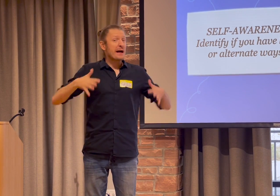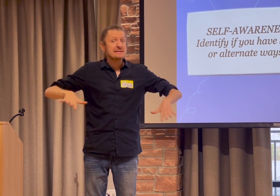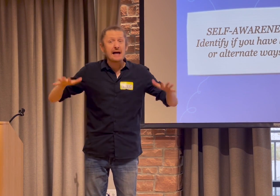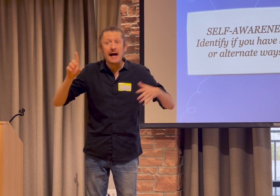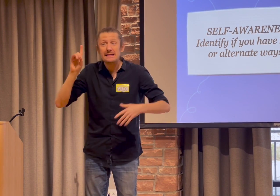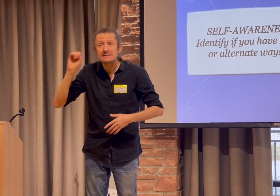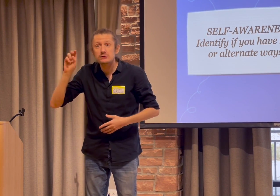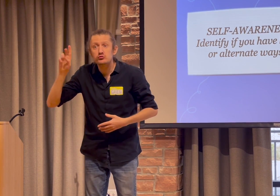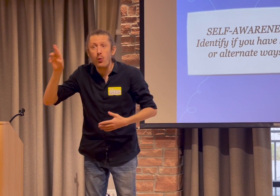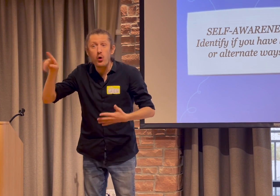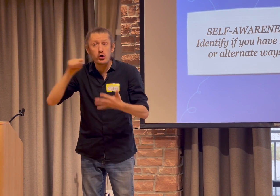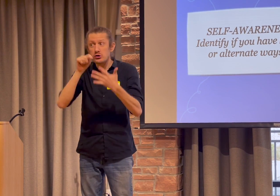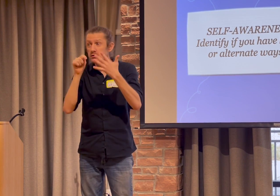dyslexia, dyscalculia,